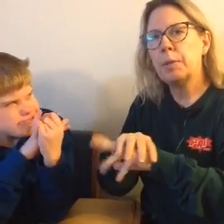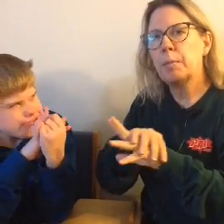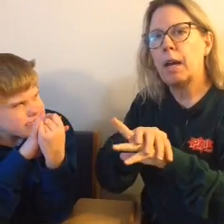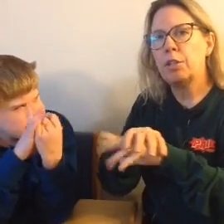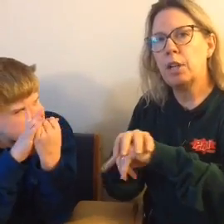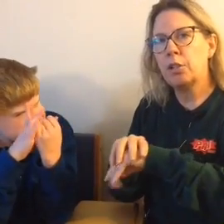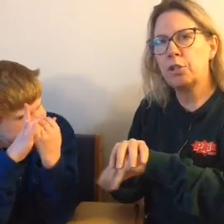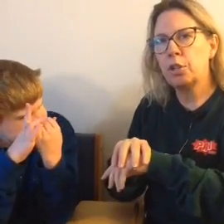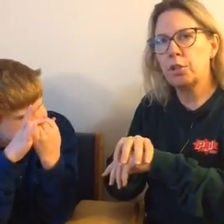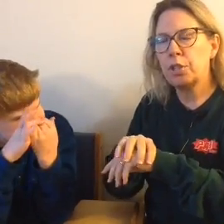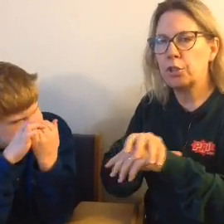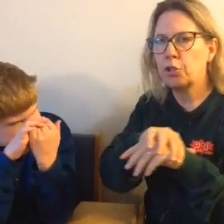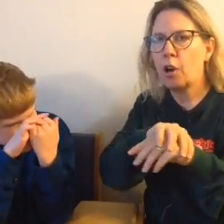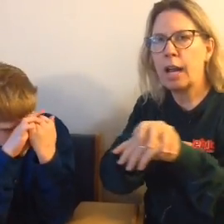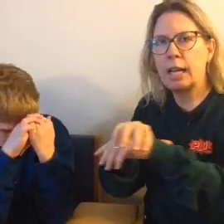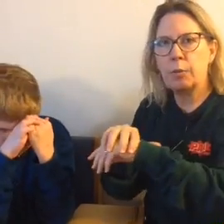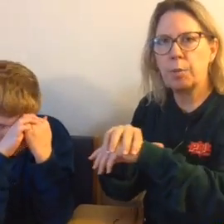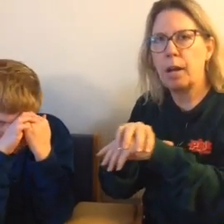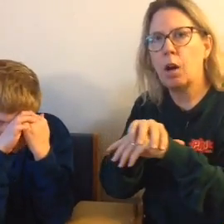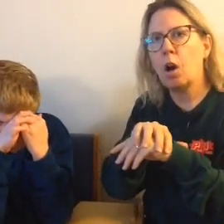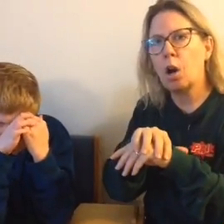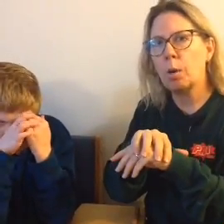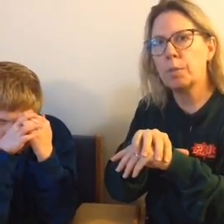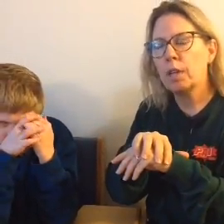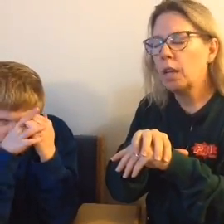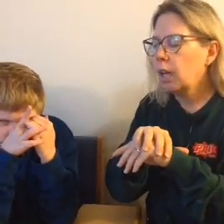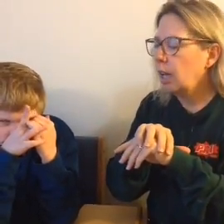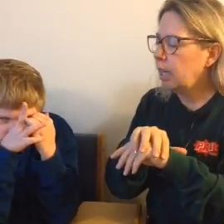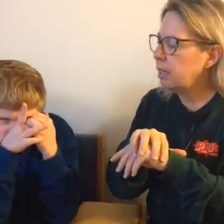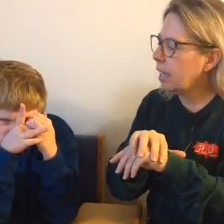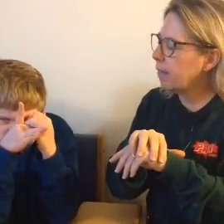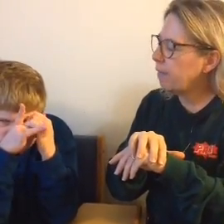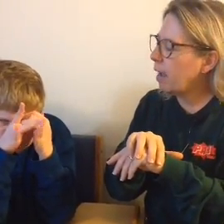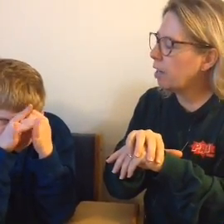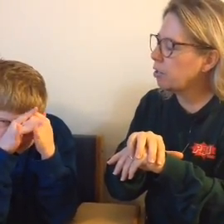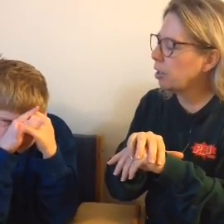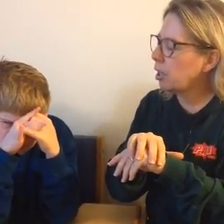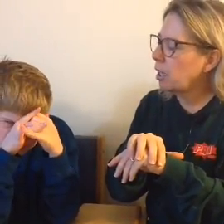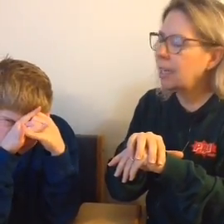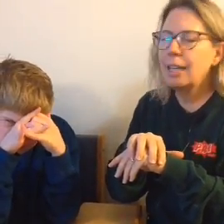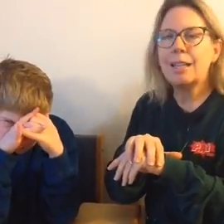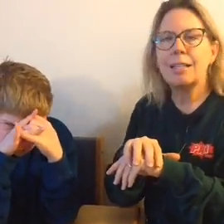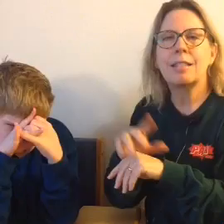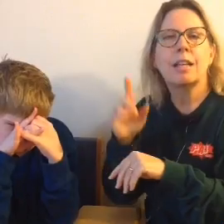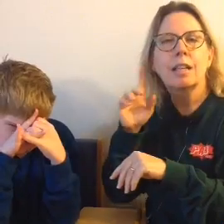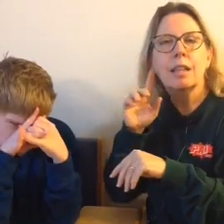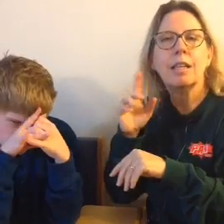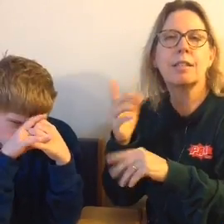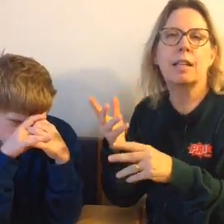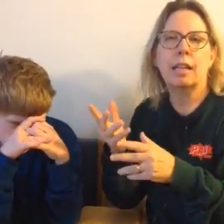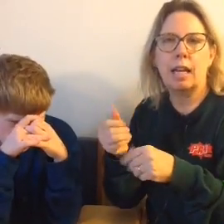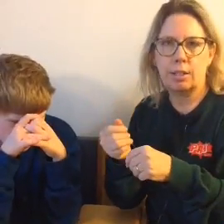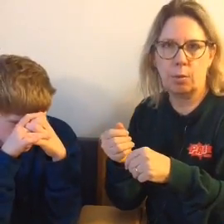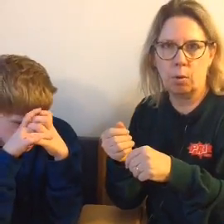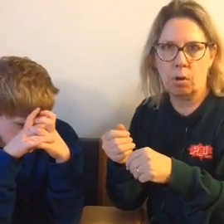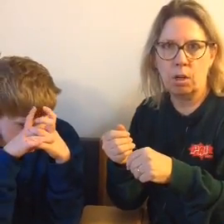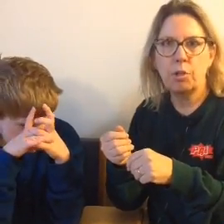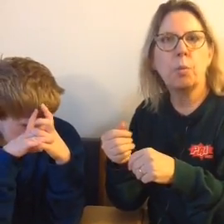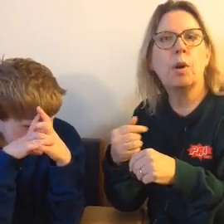my gestures, he's tracking with my arms, and in that fashion he is listening, as it were, to what